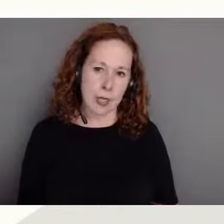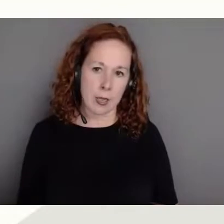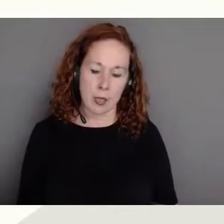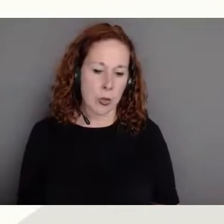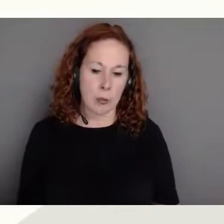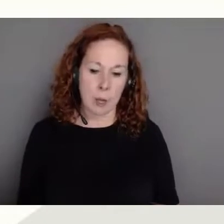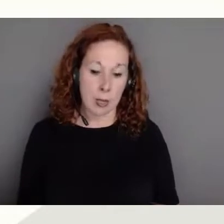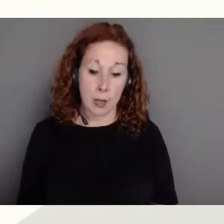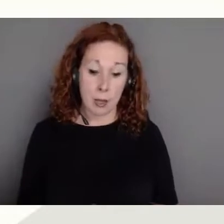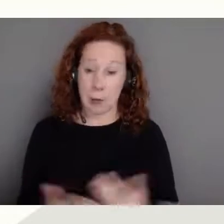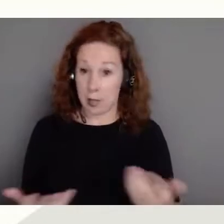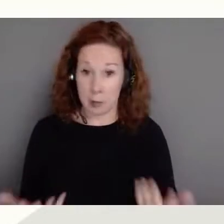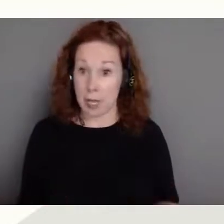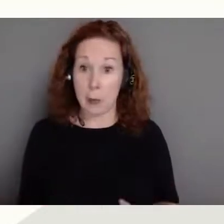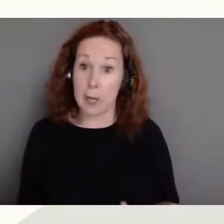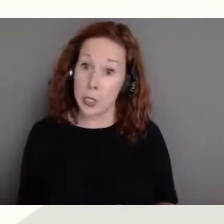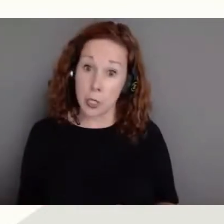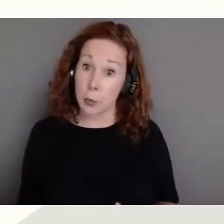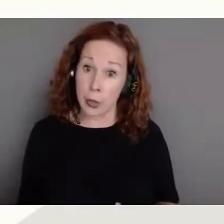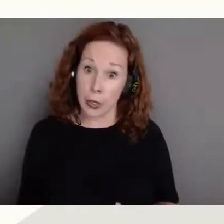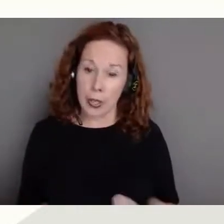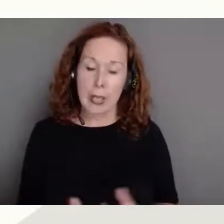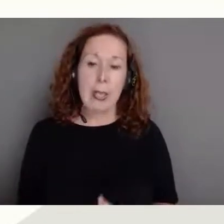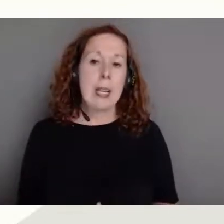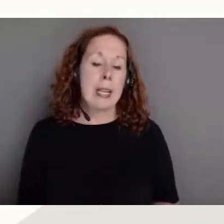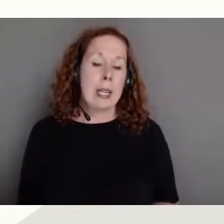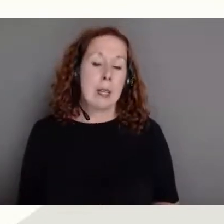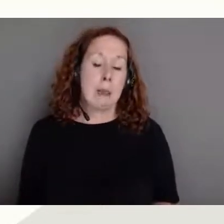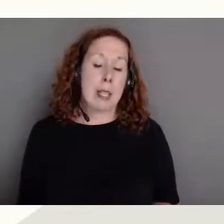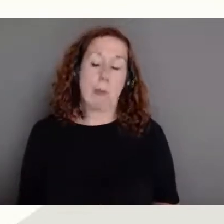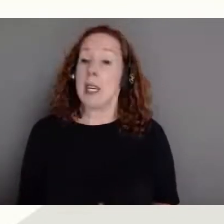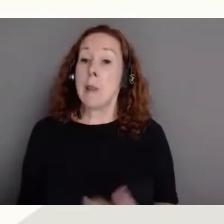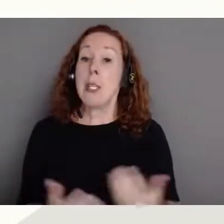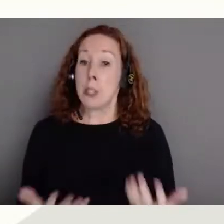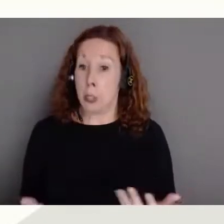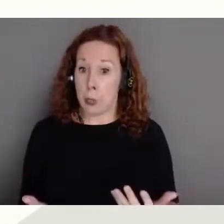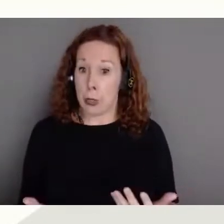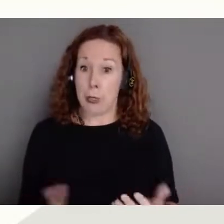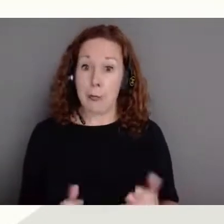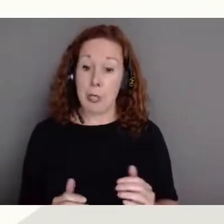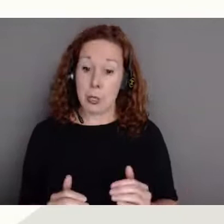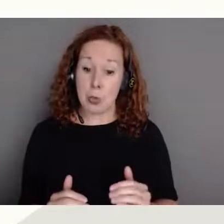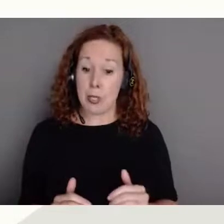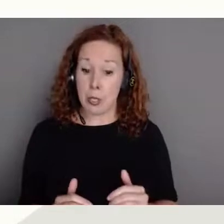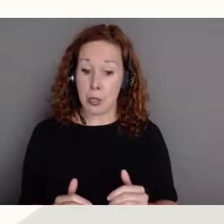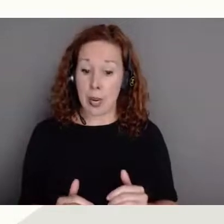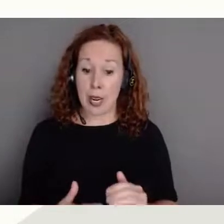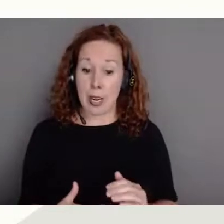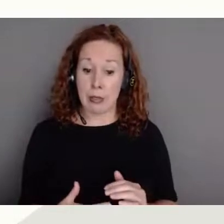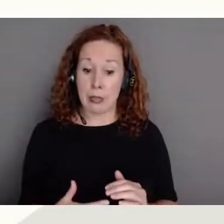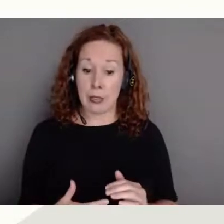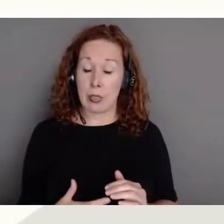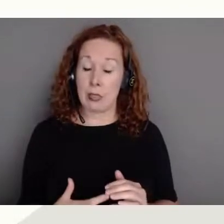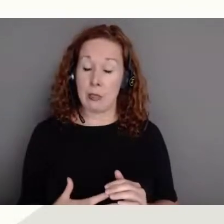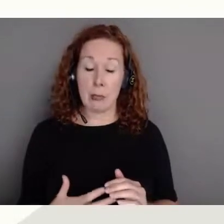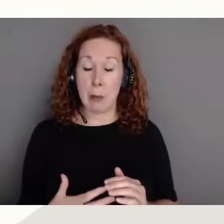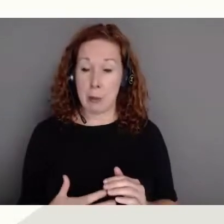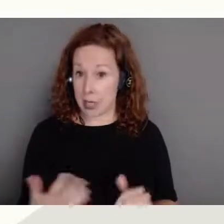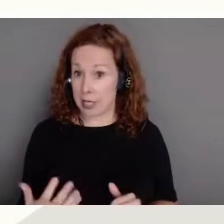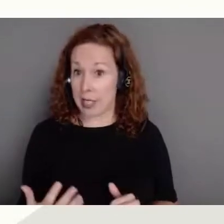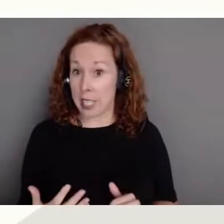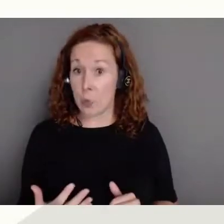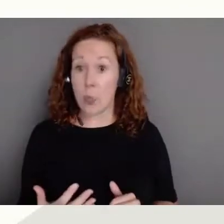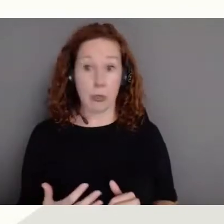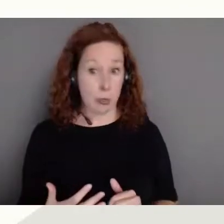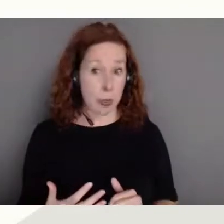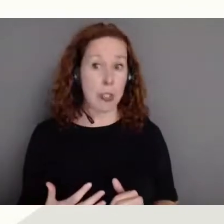and said, you can become an interpreter. But to become an interpreter, you need Mhm, to have